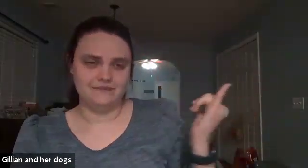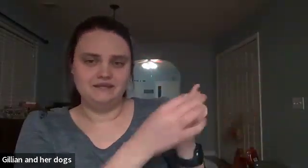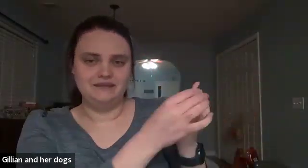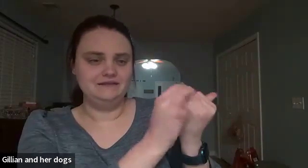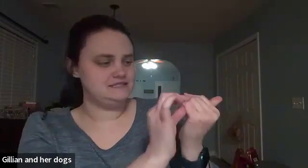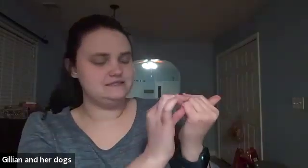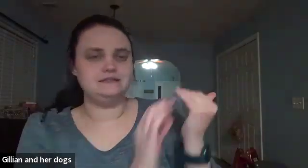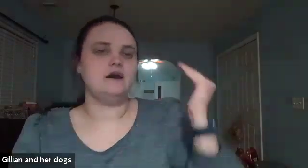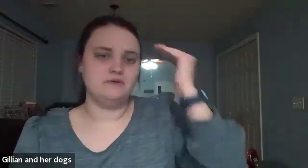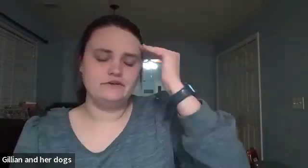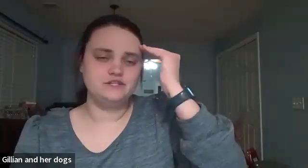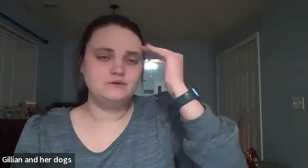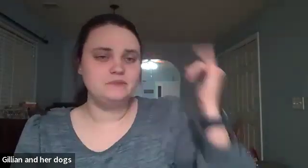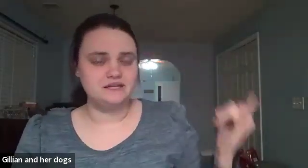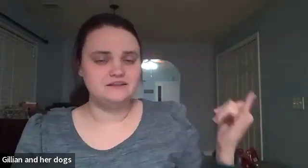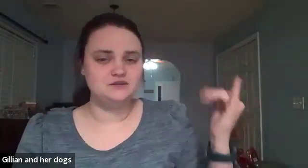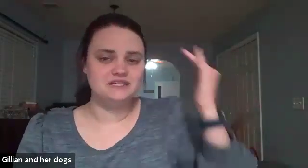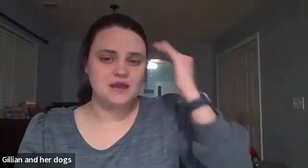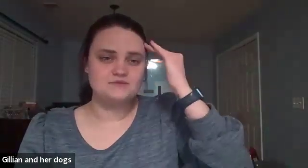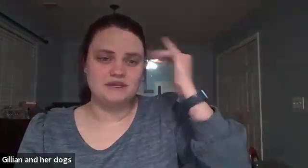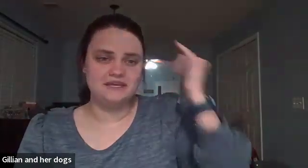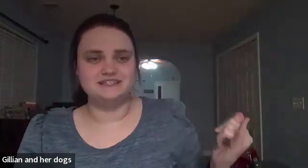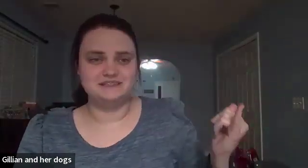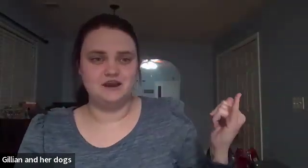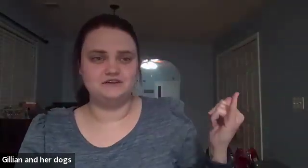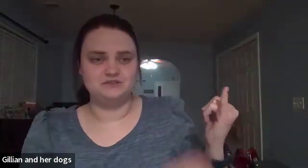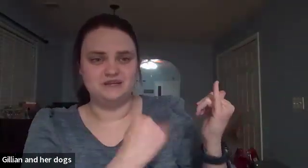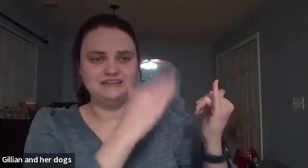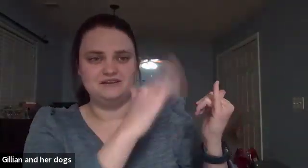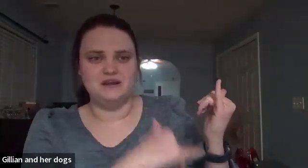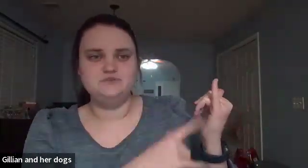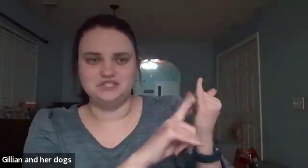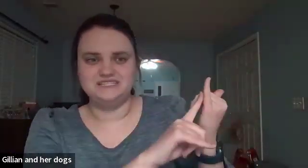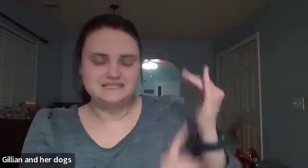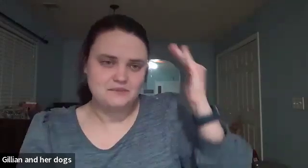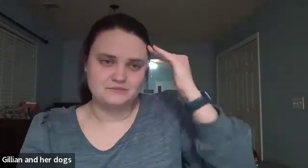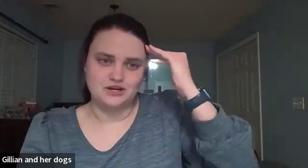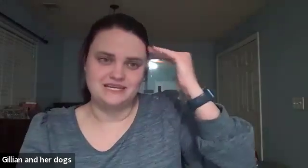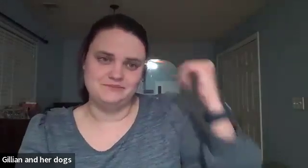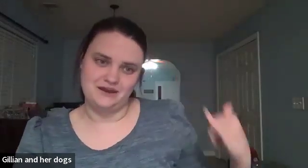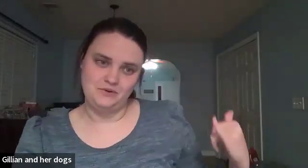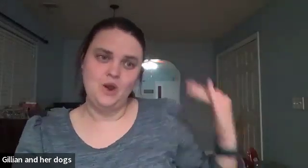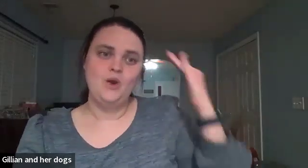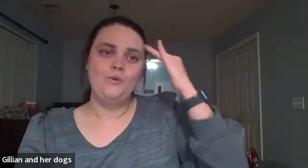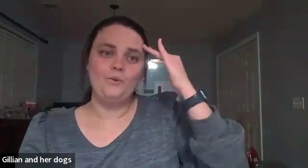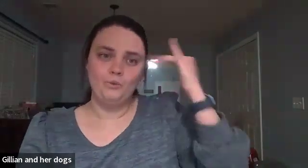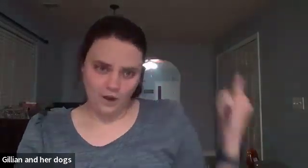My pinky likes to stick up. If I do it repeatedly too many times, my pinky gets tired of just bending down and up. So it just stays up and I'm trying to keep it down.